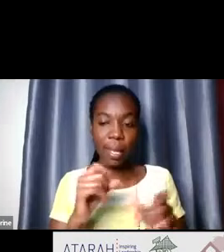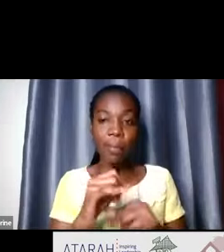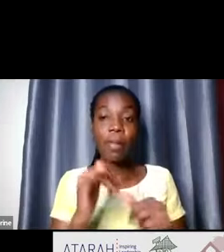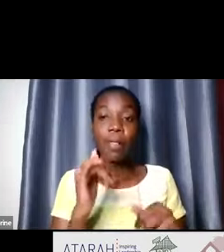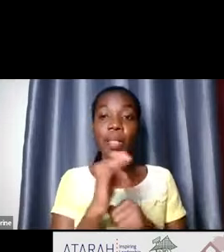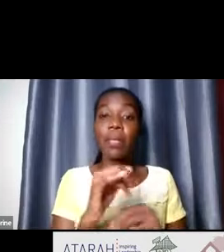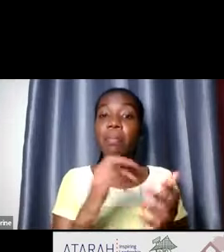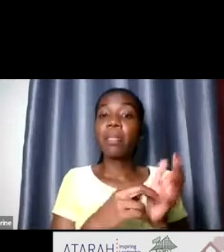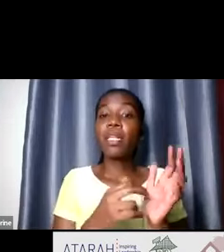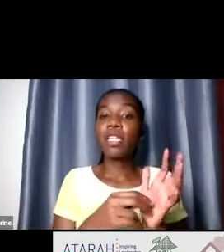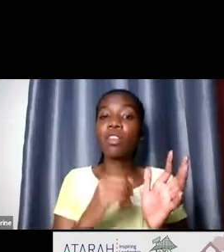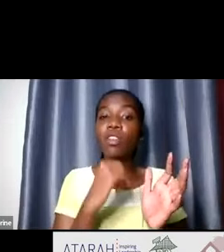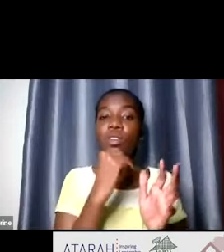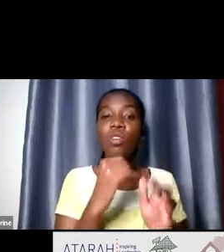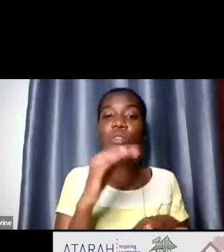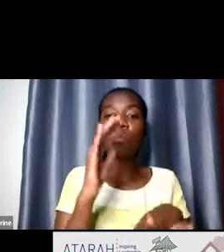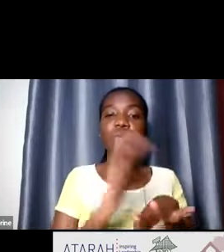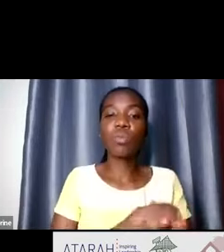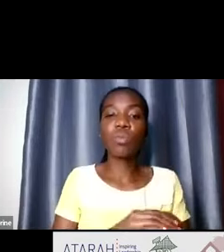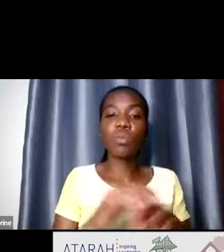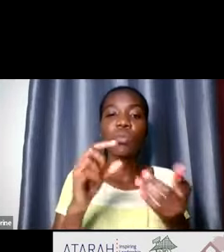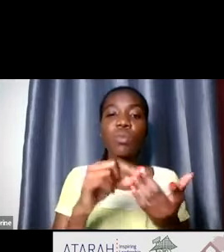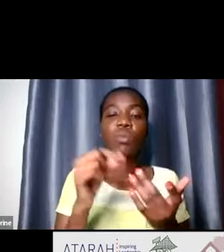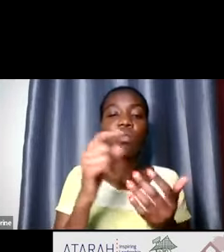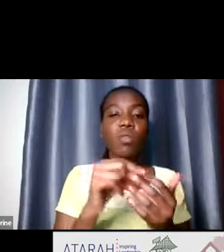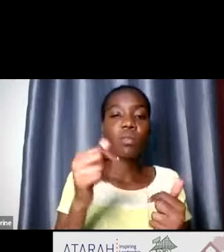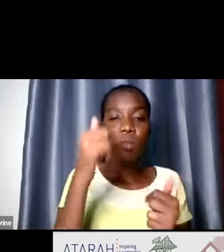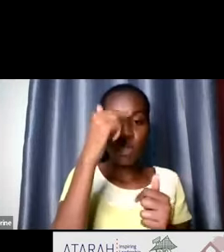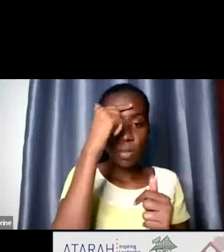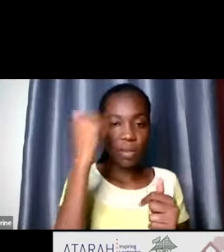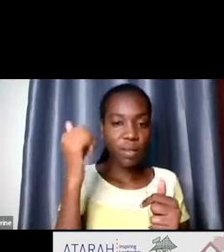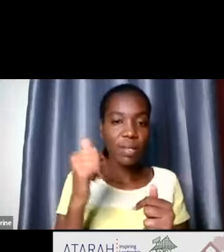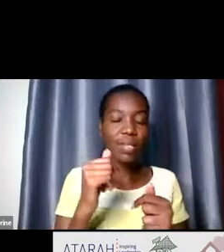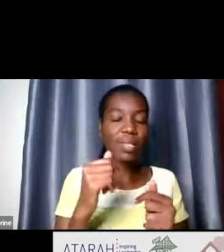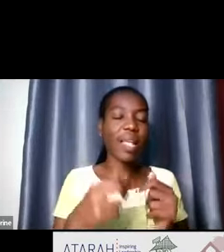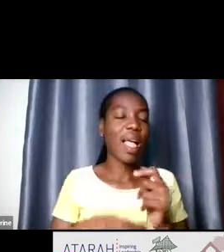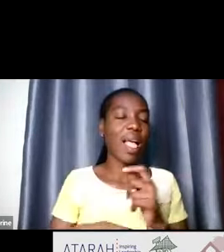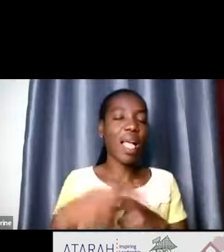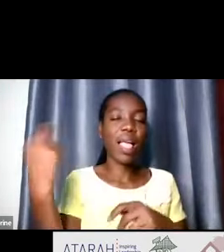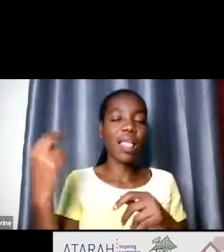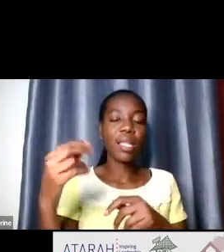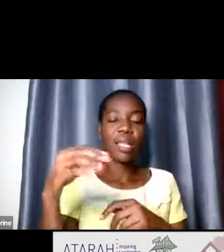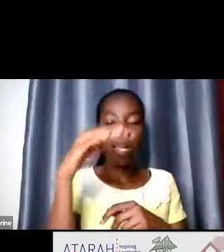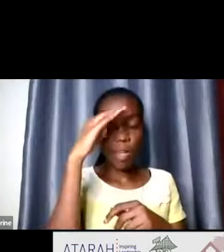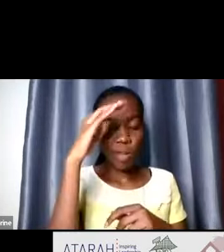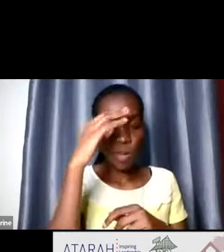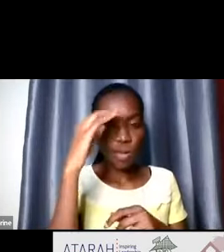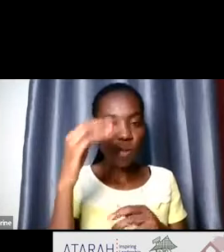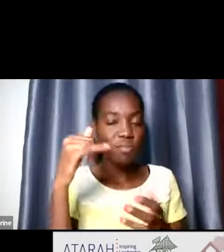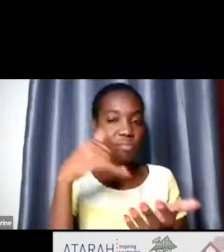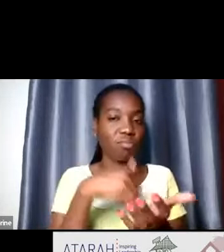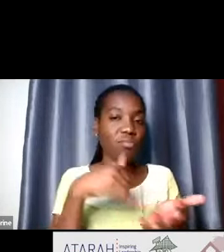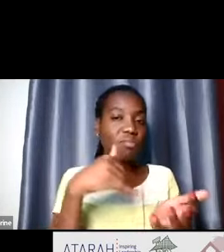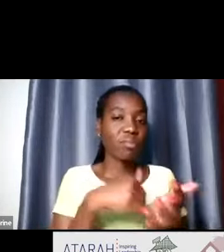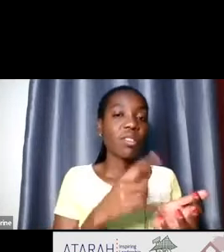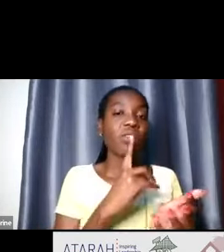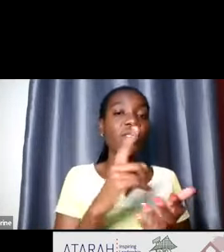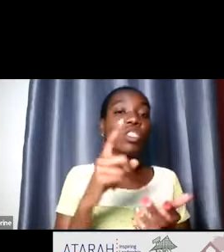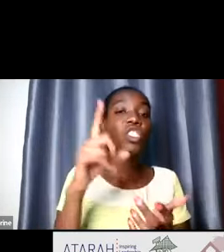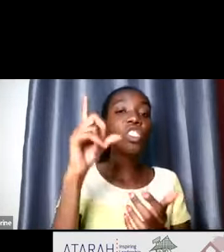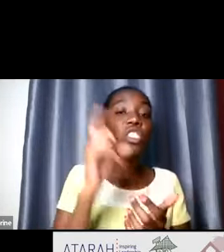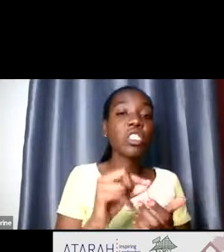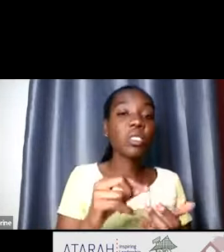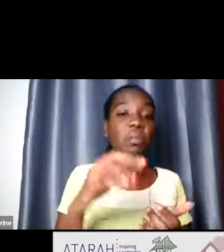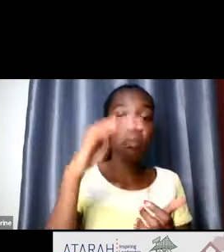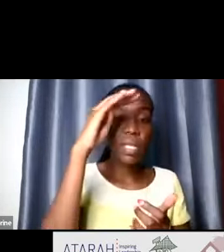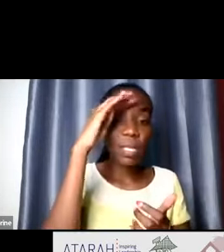option because of the high alcohol content. When it comes to the beer, the cheap beer is fine, it's